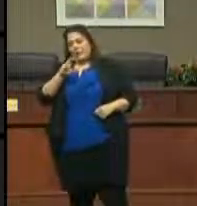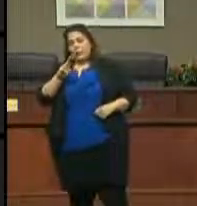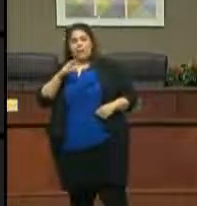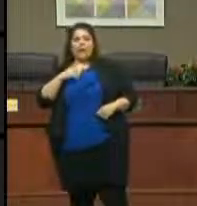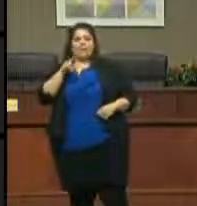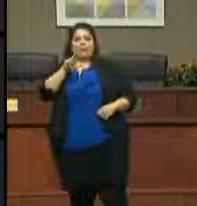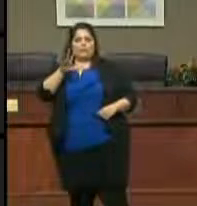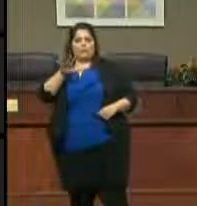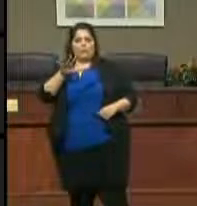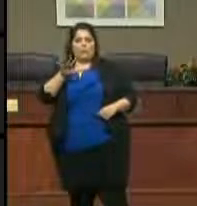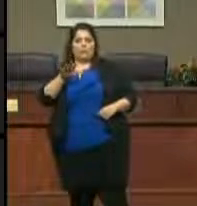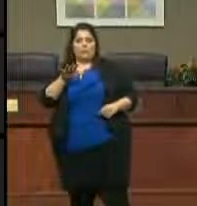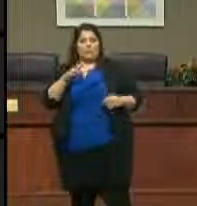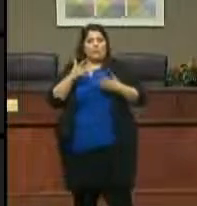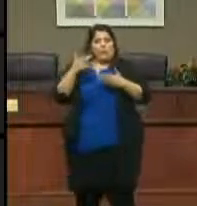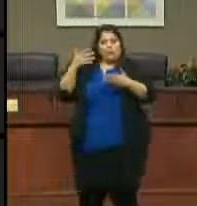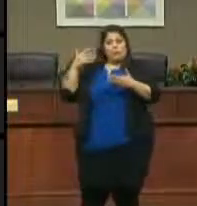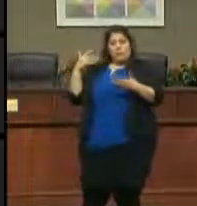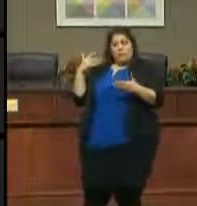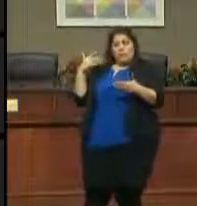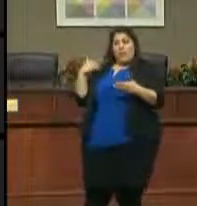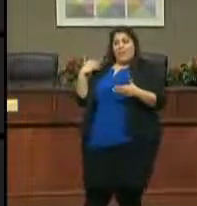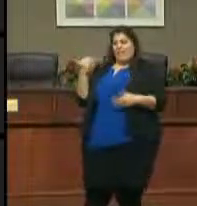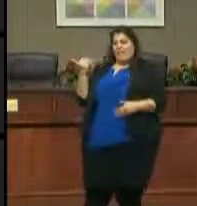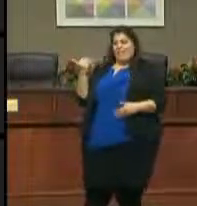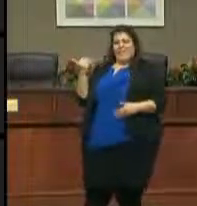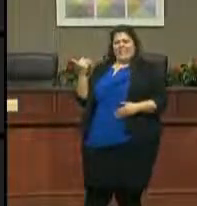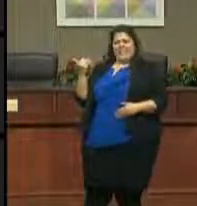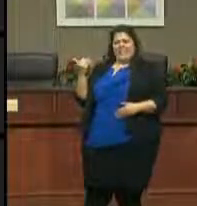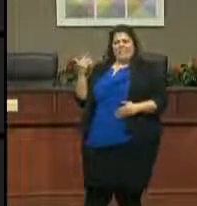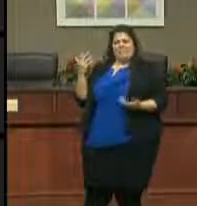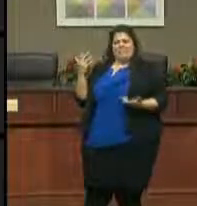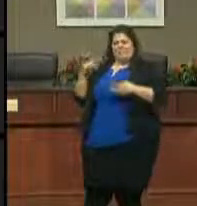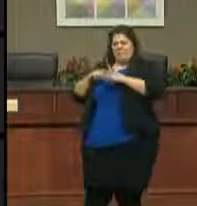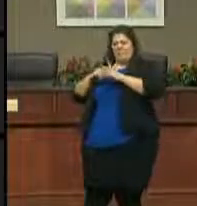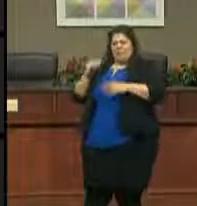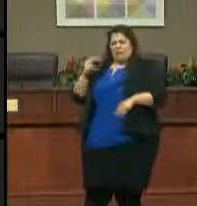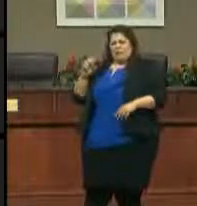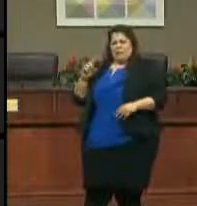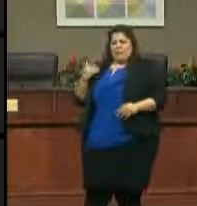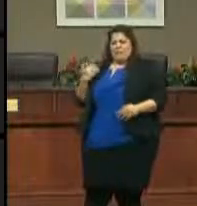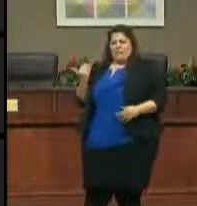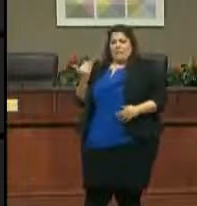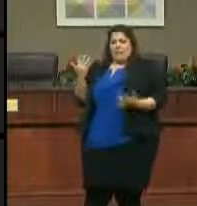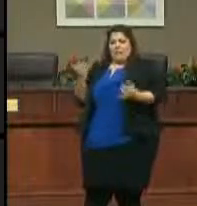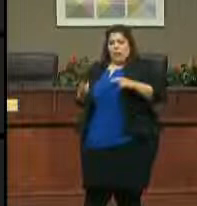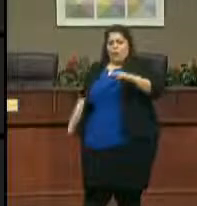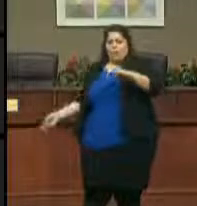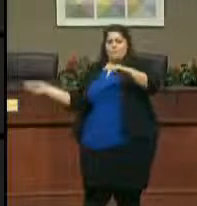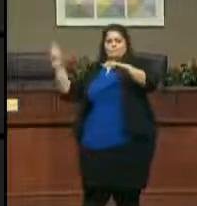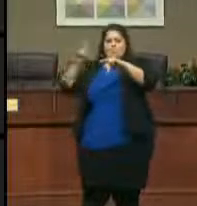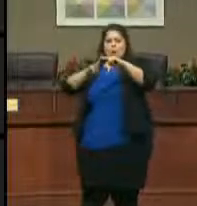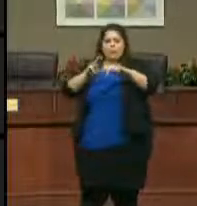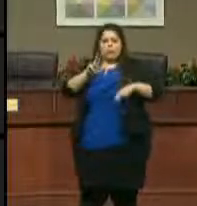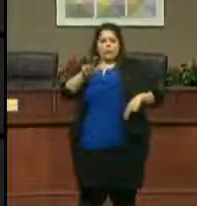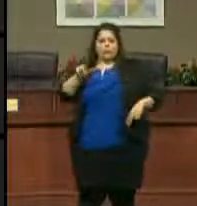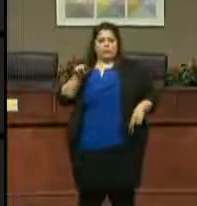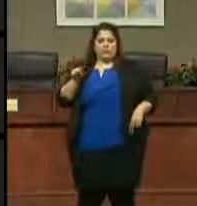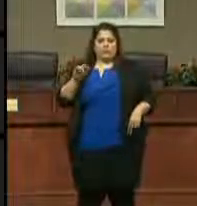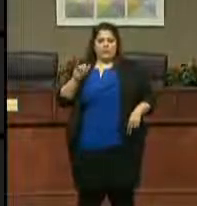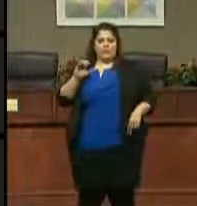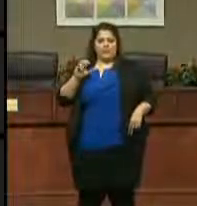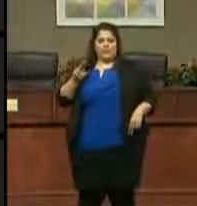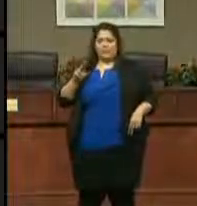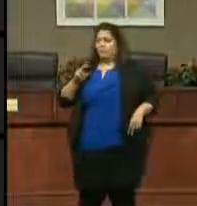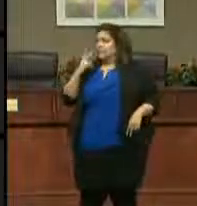people in ICU for COVID-19, to give you an idea. Could you show the other data?